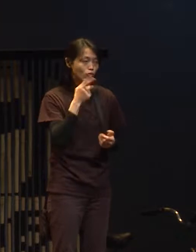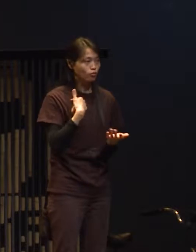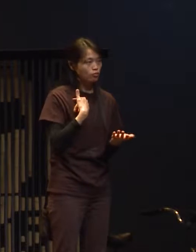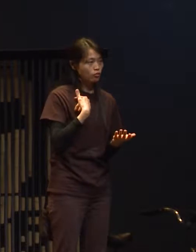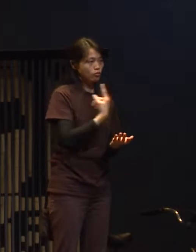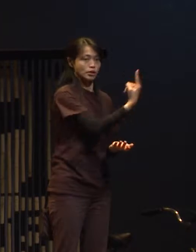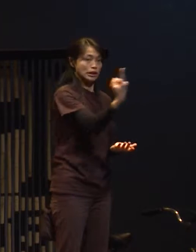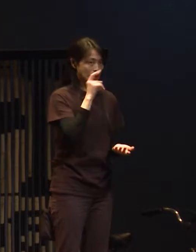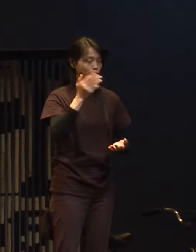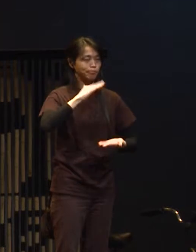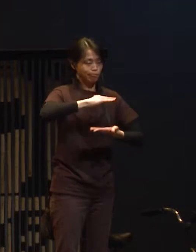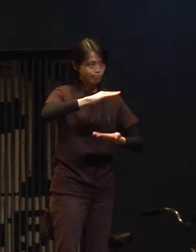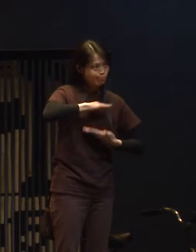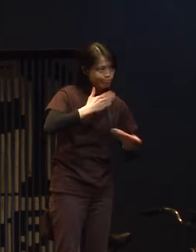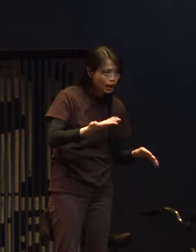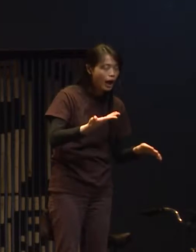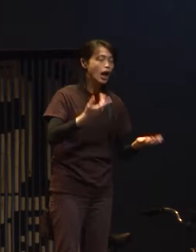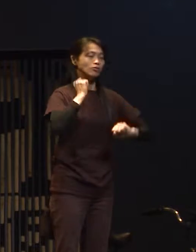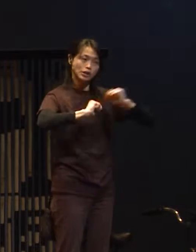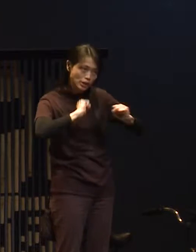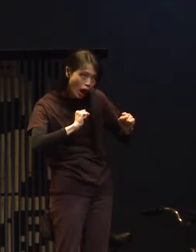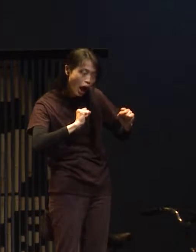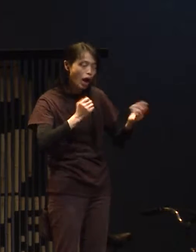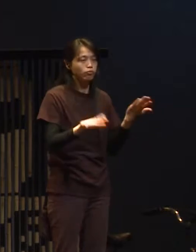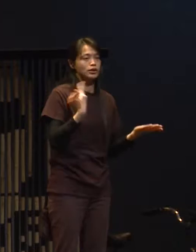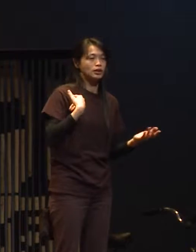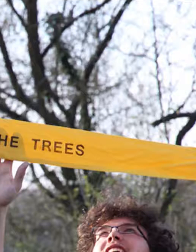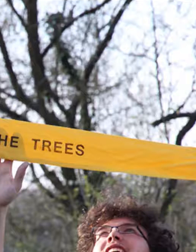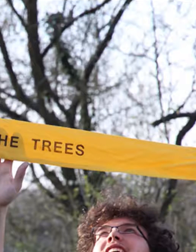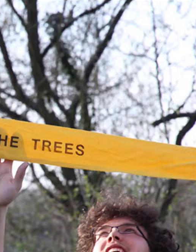other life forms? With what attitudes do I live in this world?